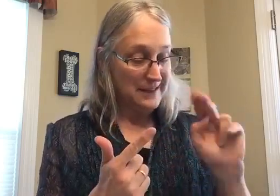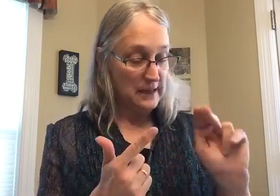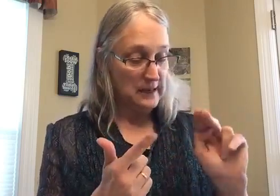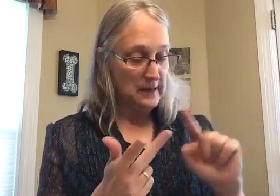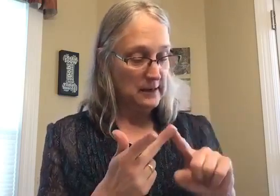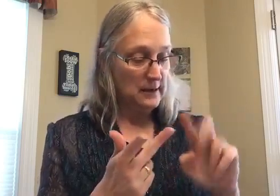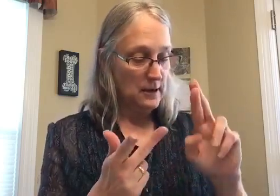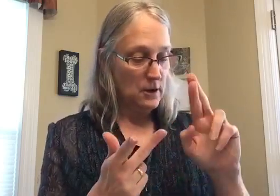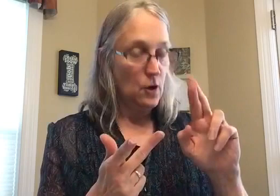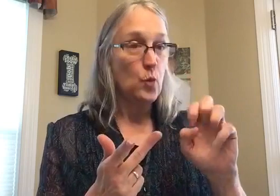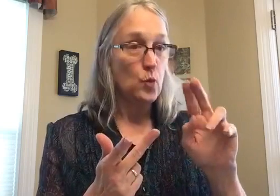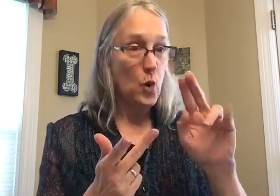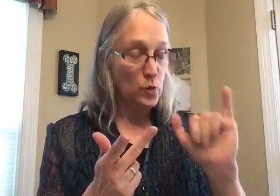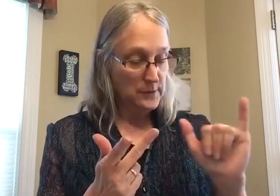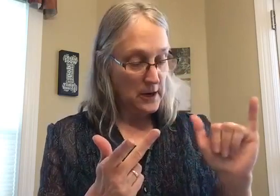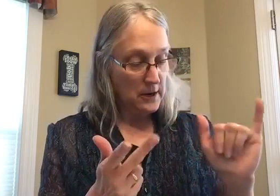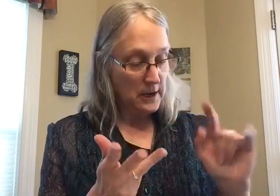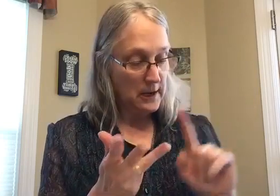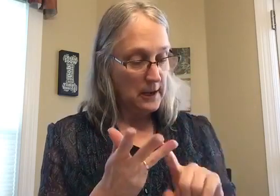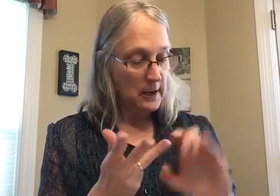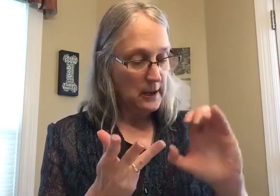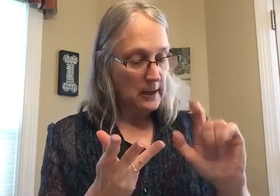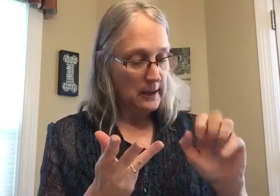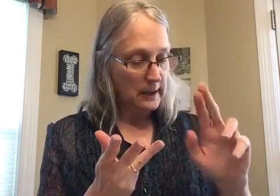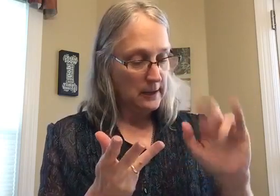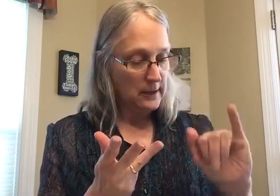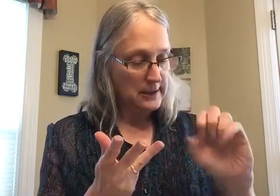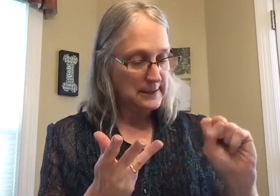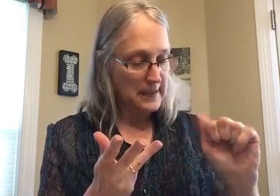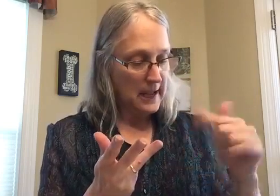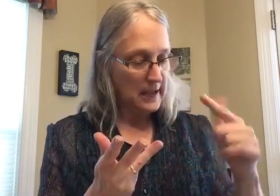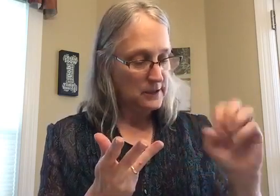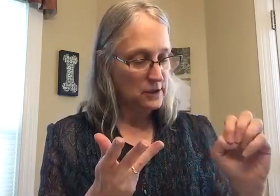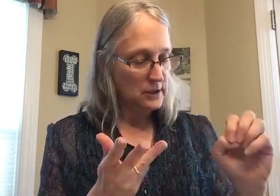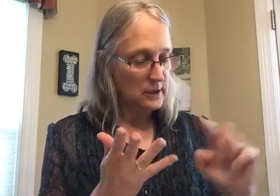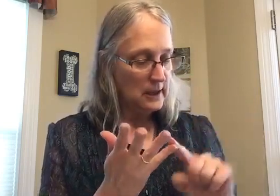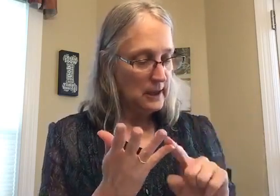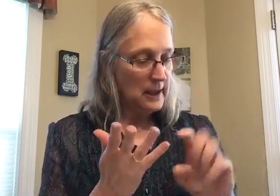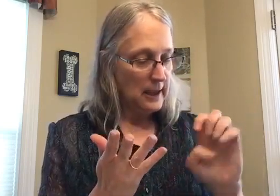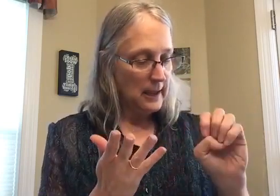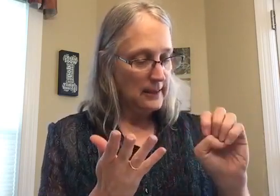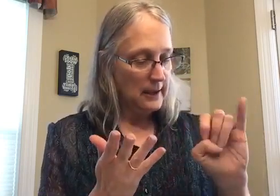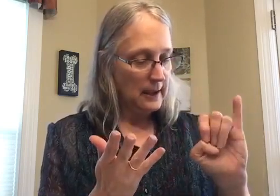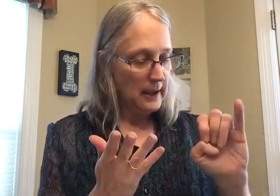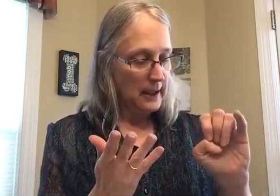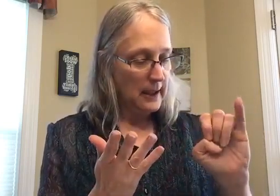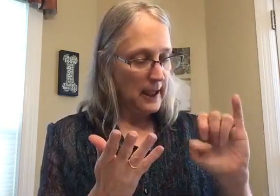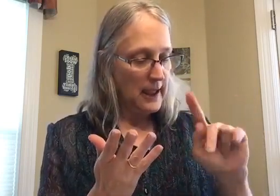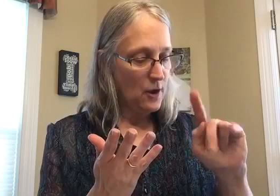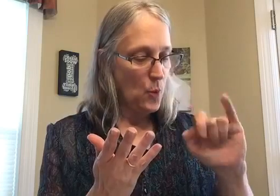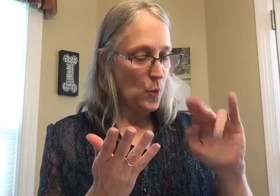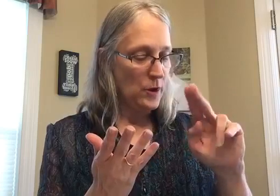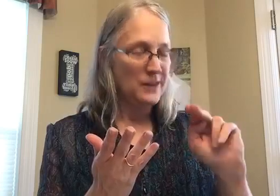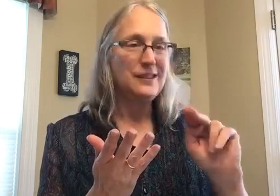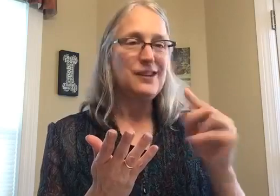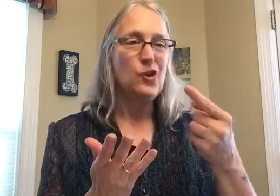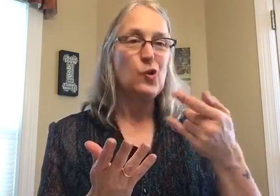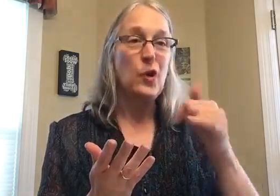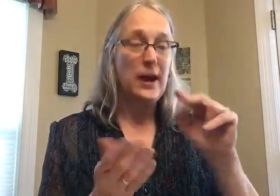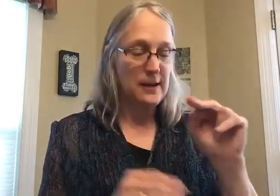lavandin, rosemary, clary sage, and the acorn grain